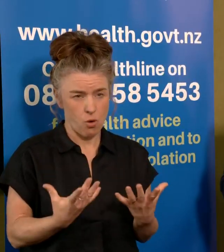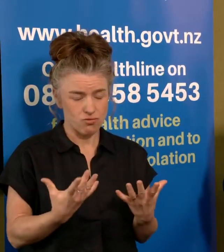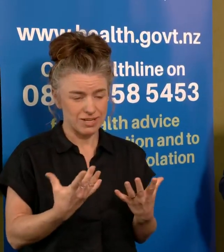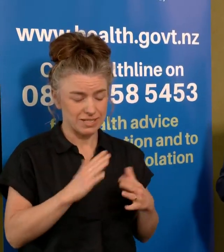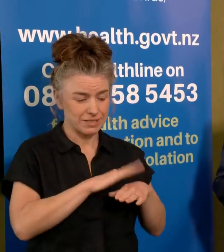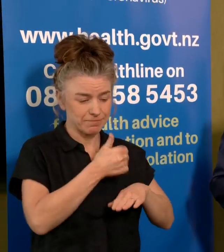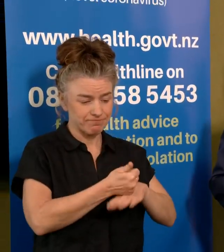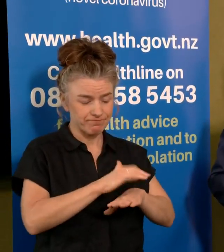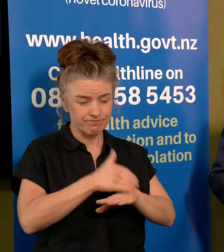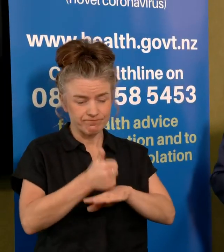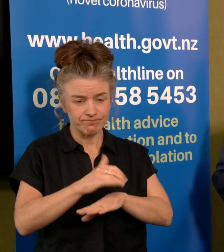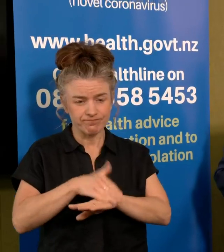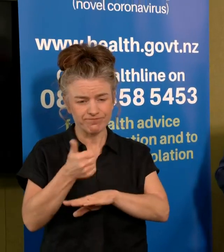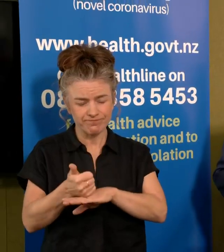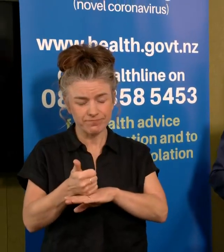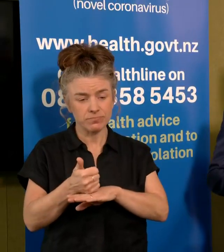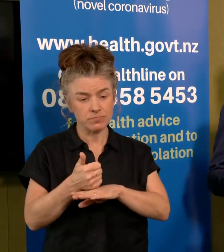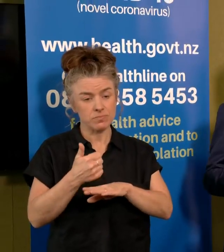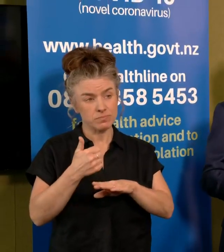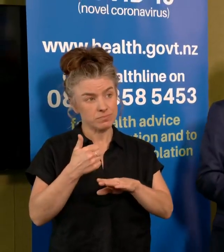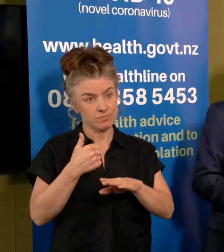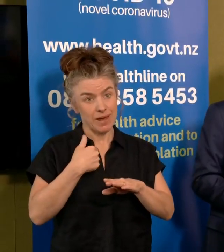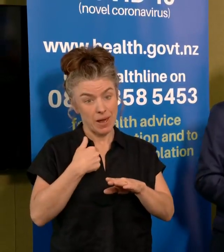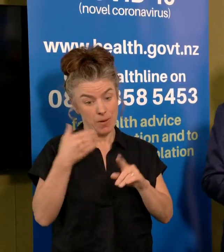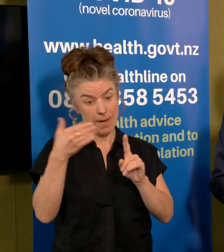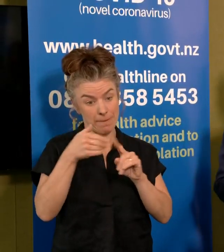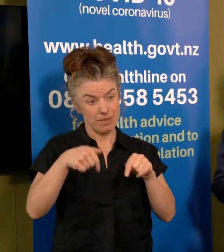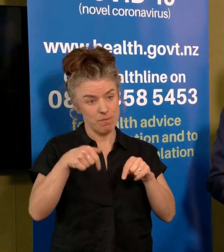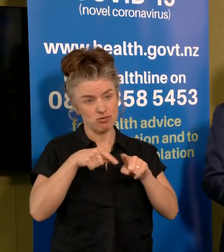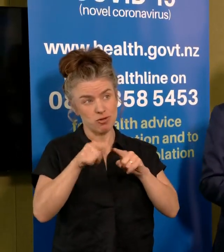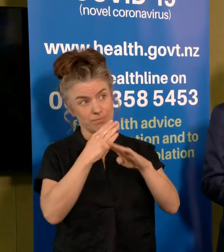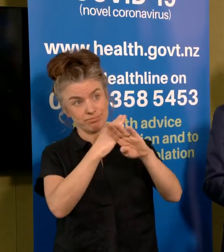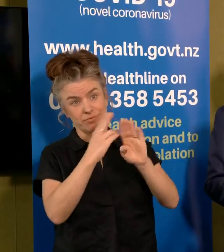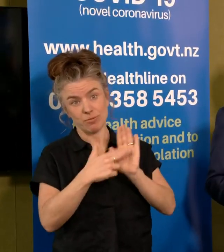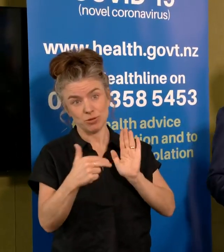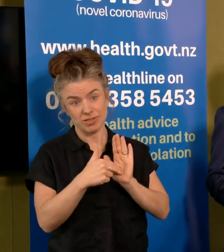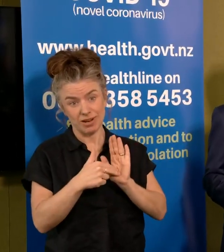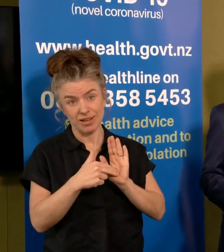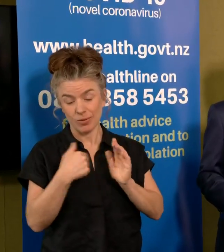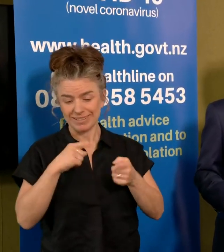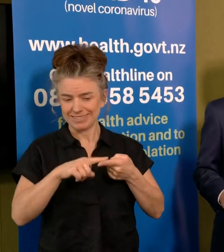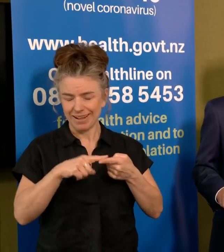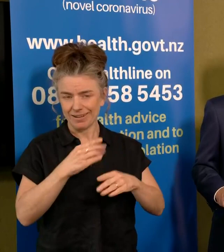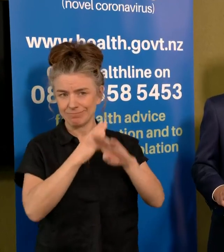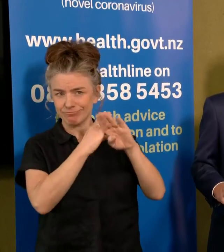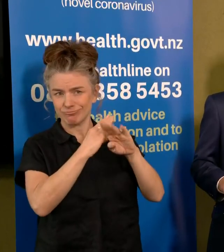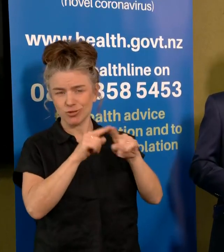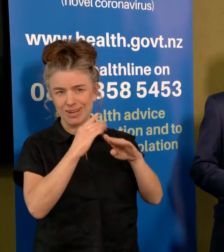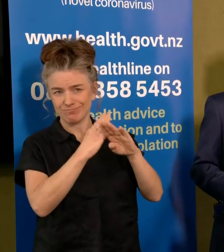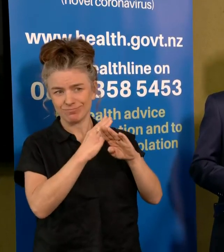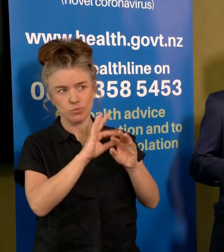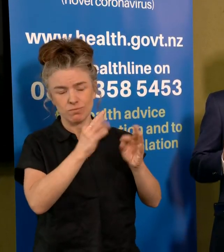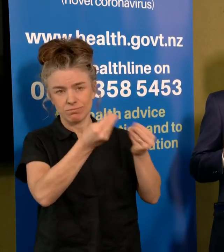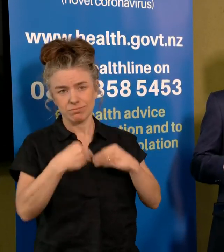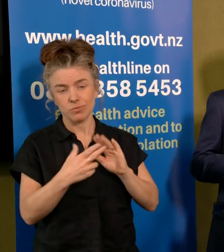to keep it out are keeping not just elderly people safe, but all New Zealanders safe. So at the moment, that's the phase we're in, and that's working well. And of